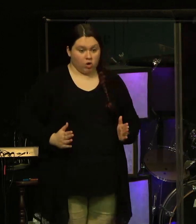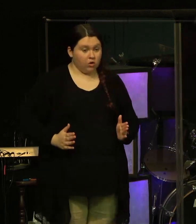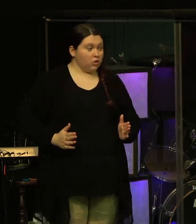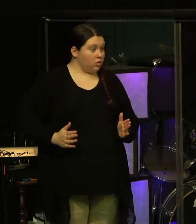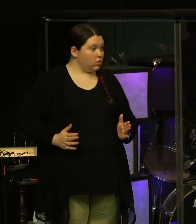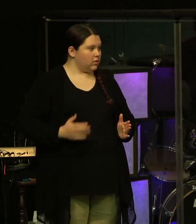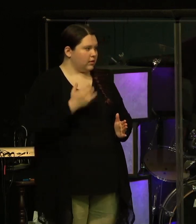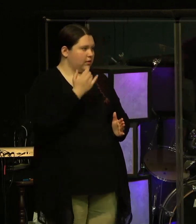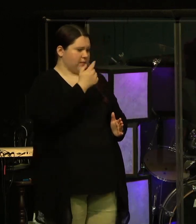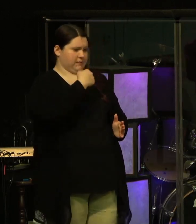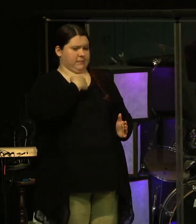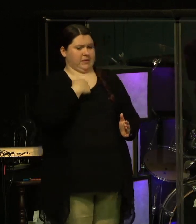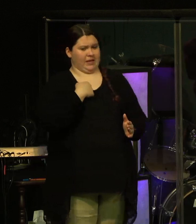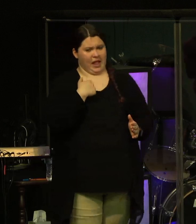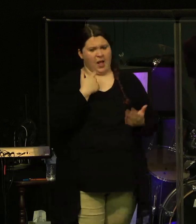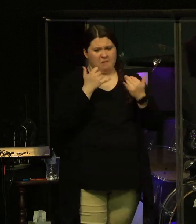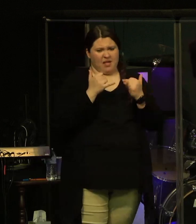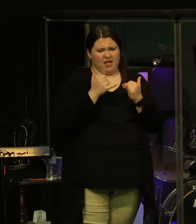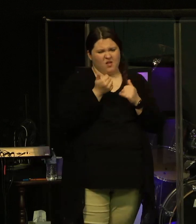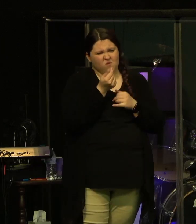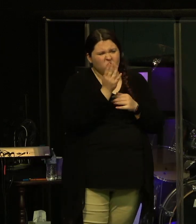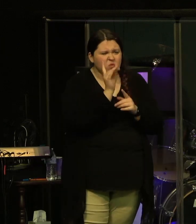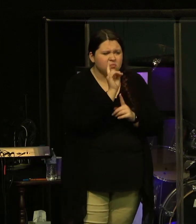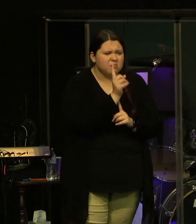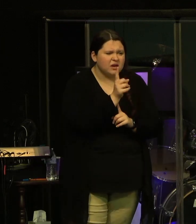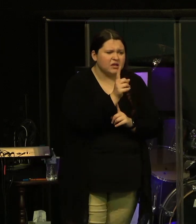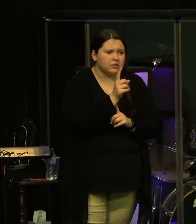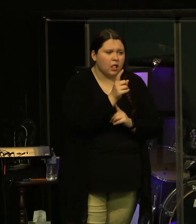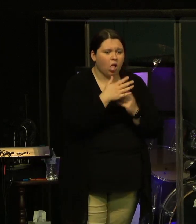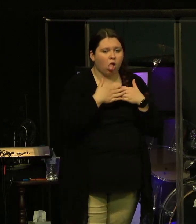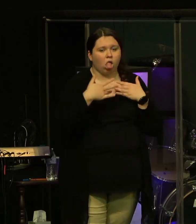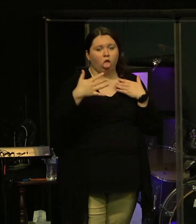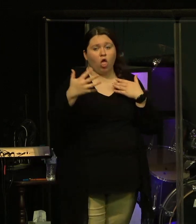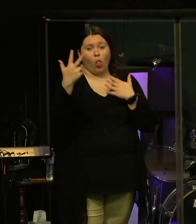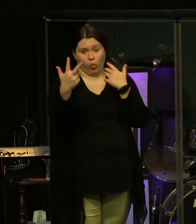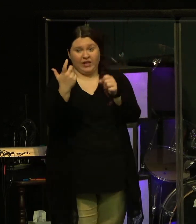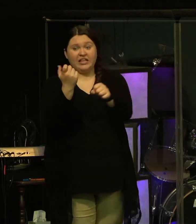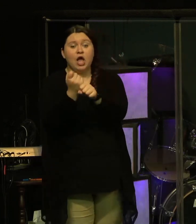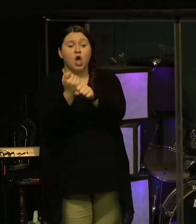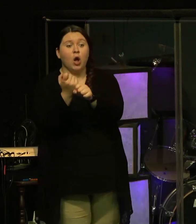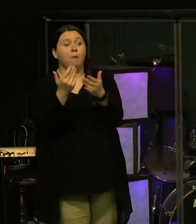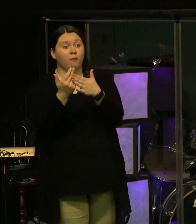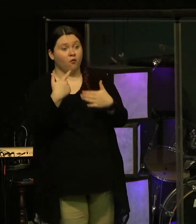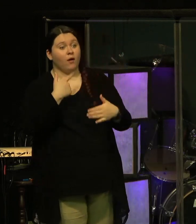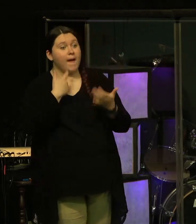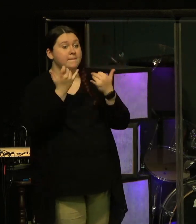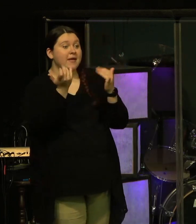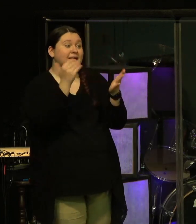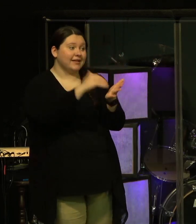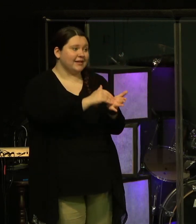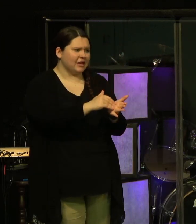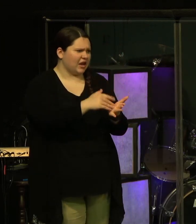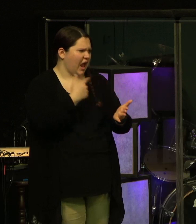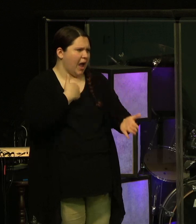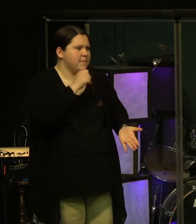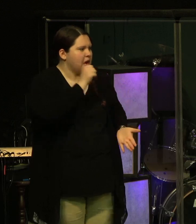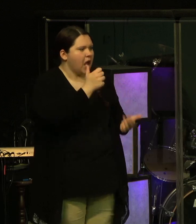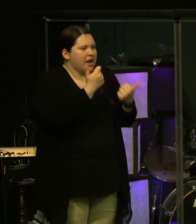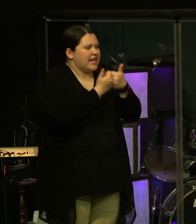game like me, I might play a game for a few minutes and then it's 3 years before I touch another one. I wouldn't call myself a gamer.